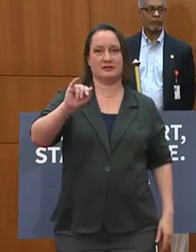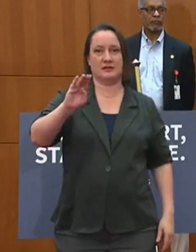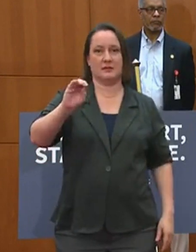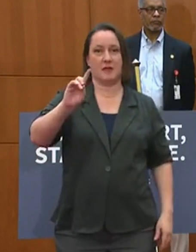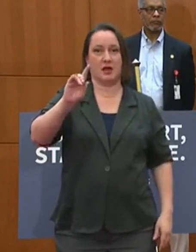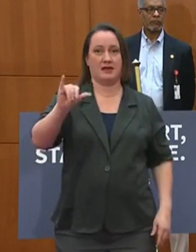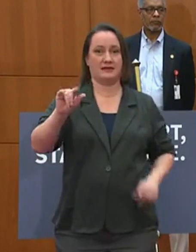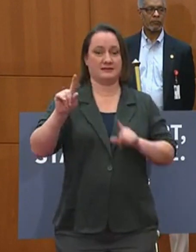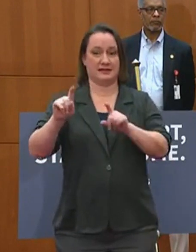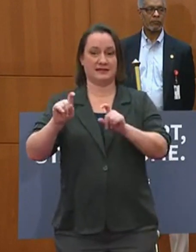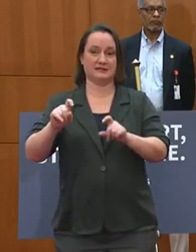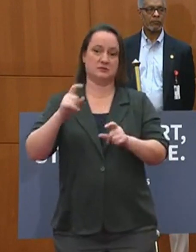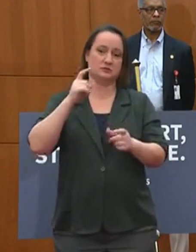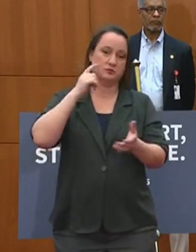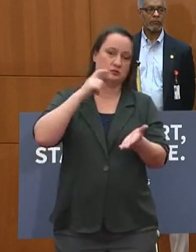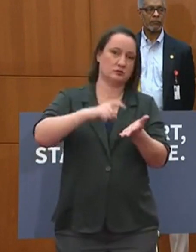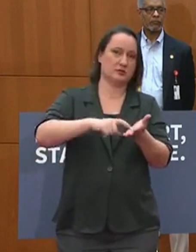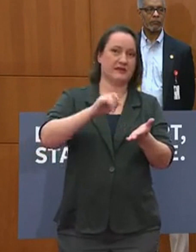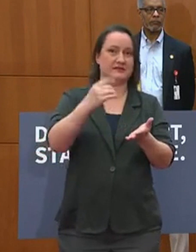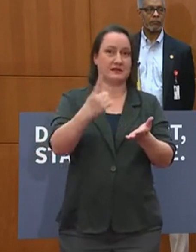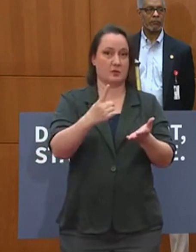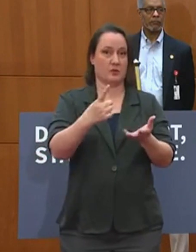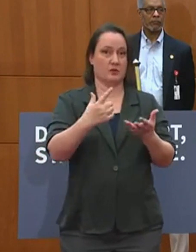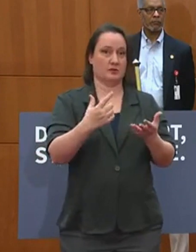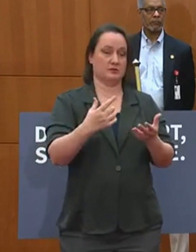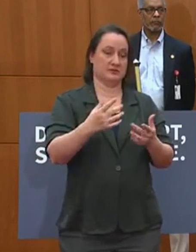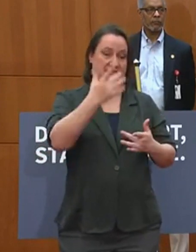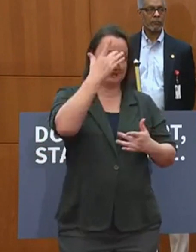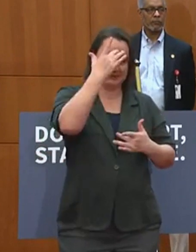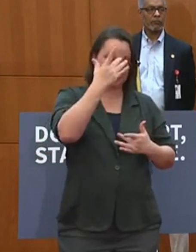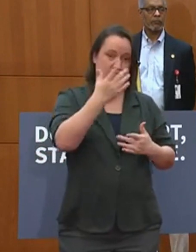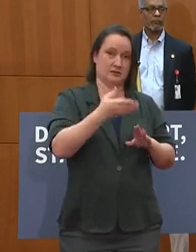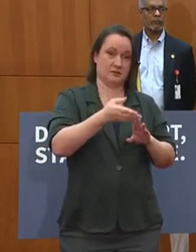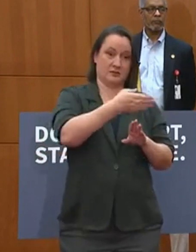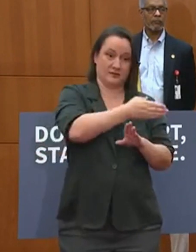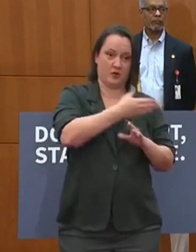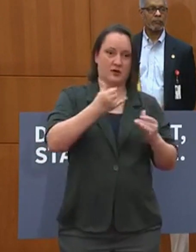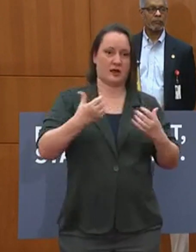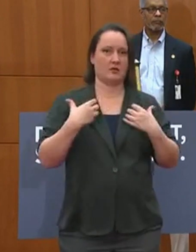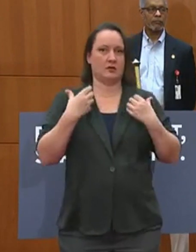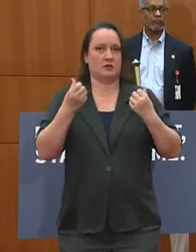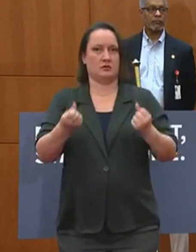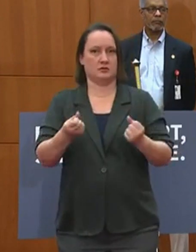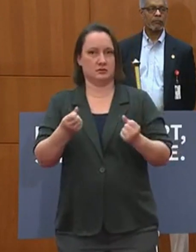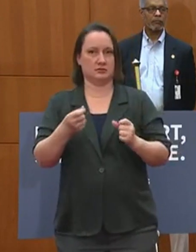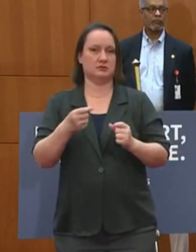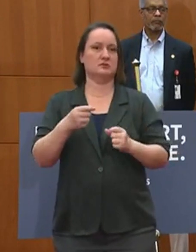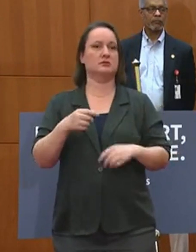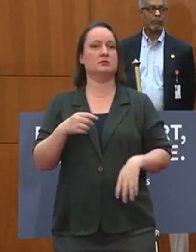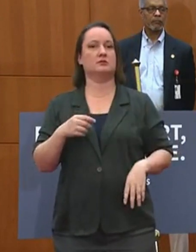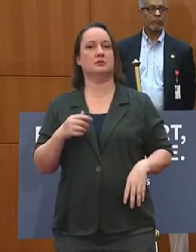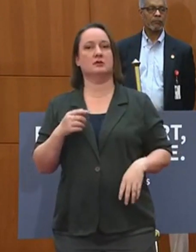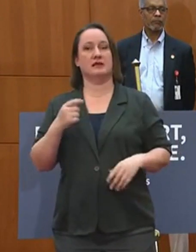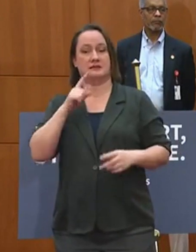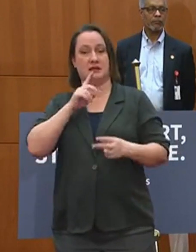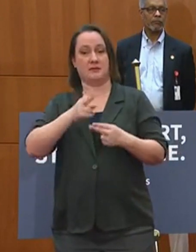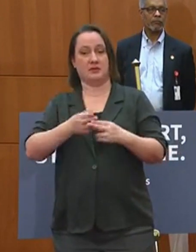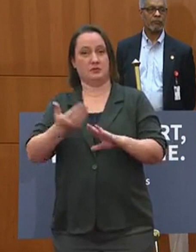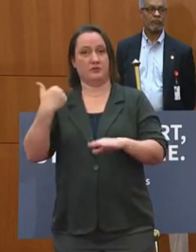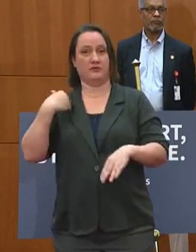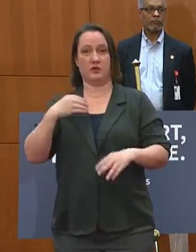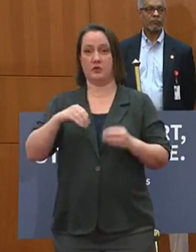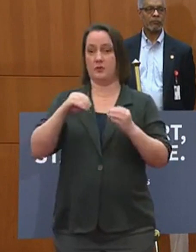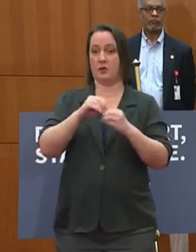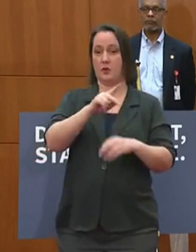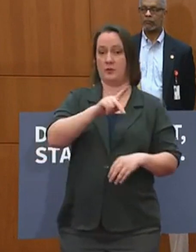has had it in the past. And so that is very important. Also, again, as I mentioned earlier, the more PPE that